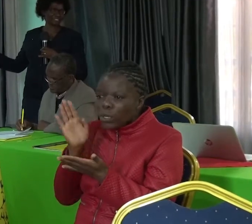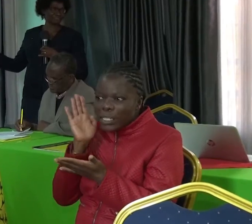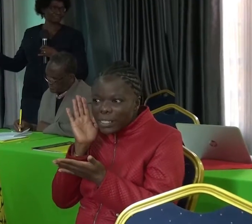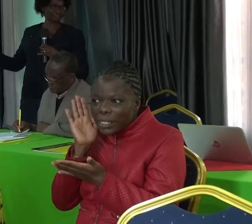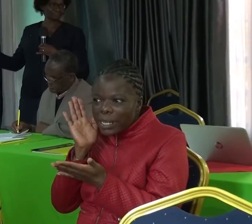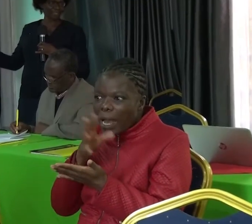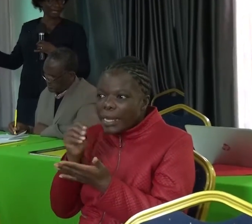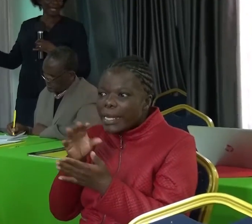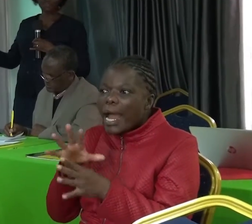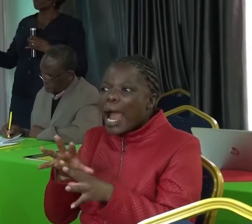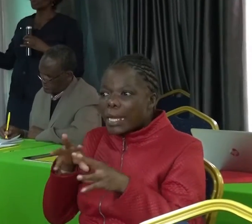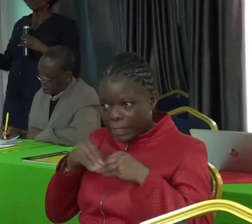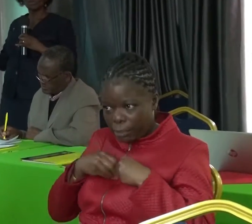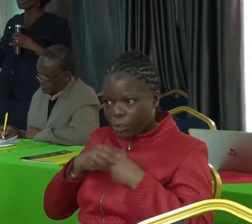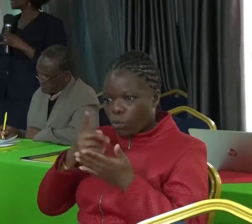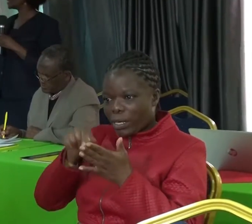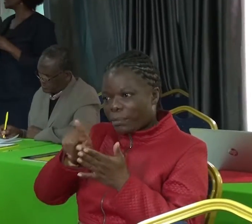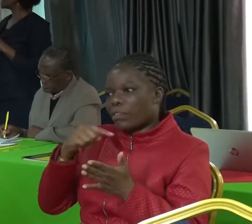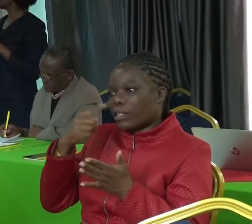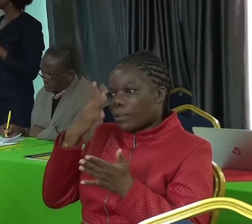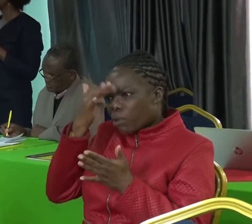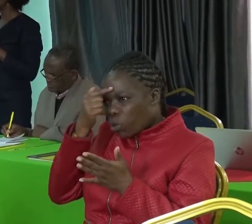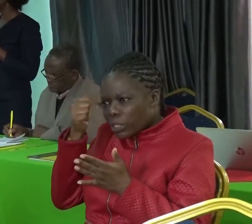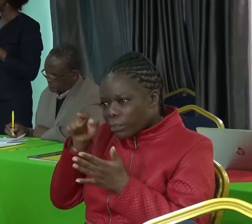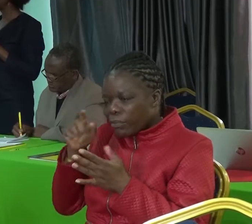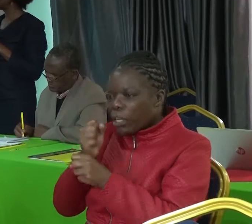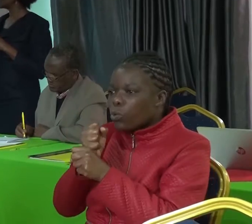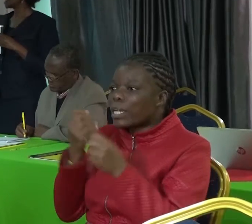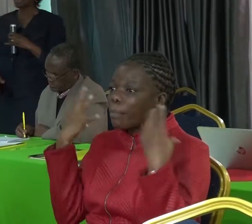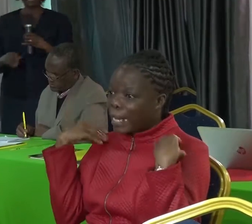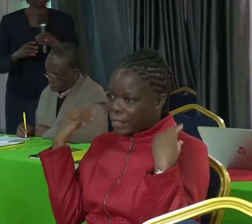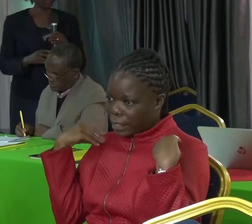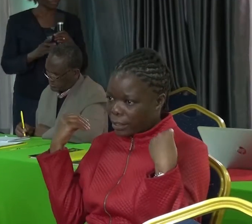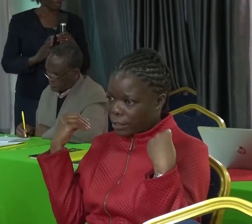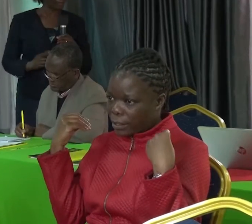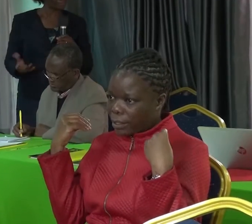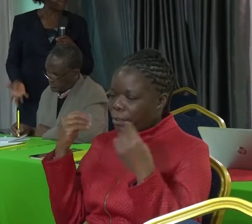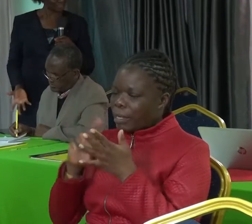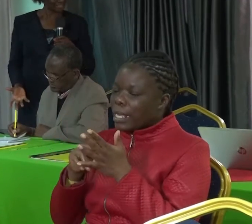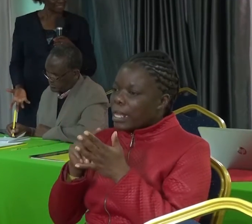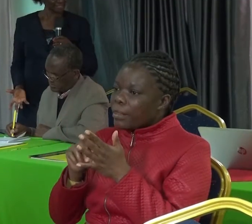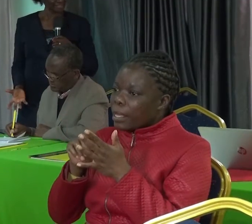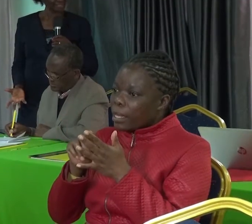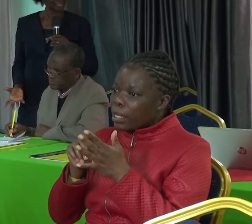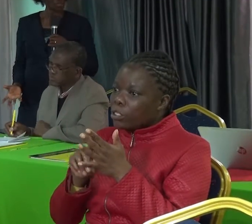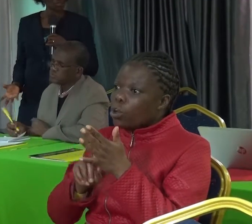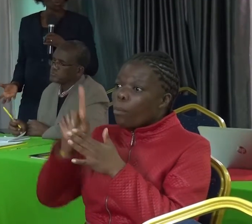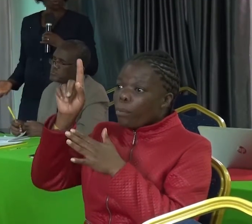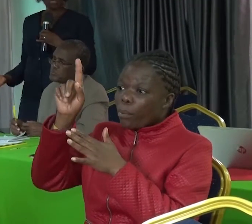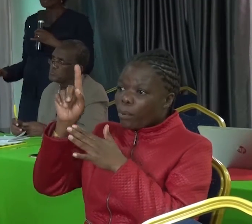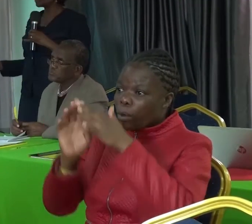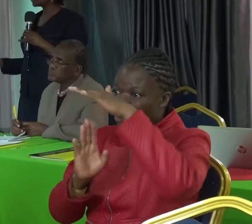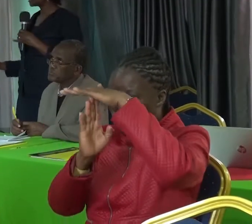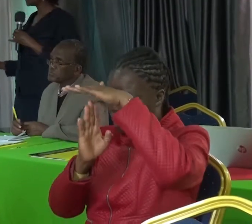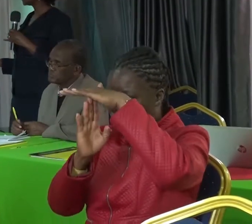adopt. And so the top down and the bottom up strategies